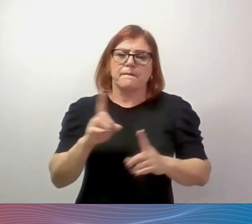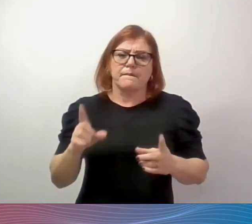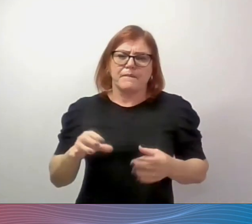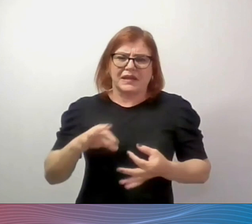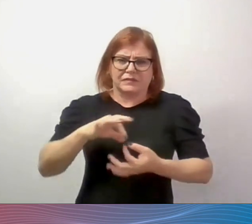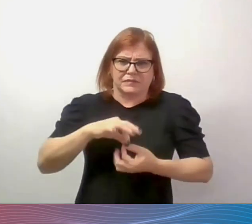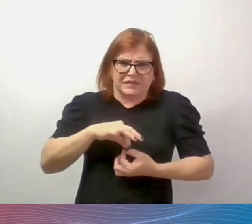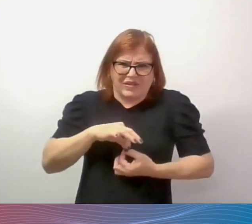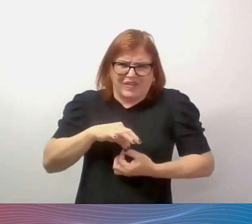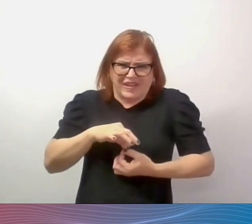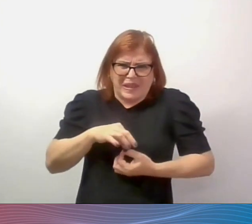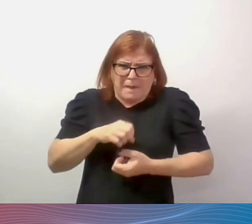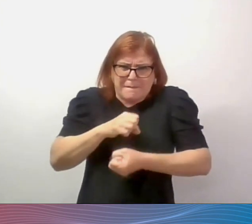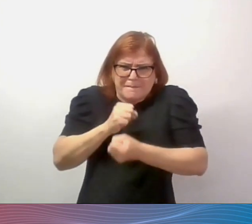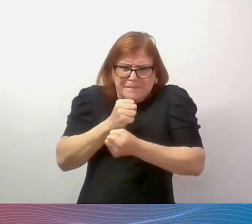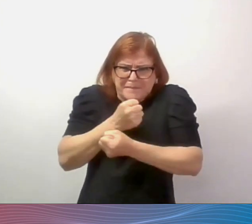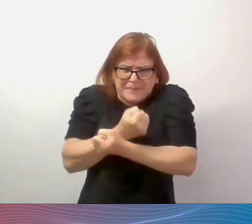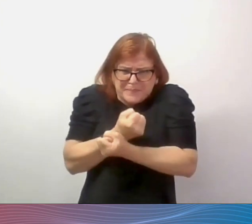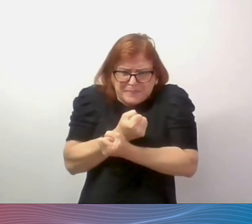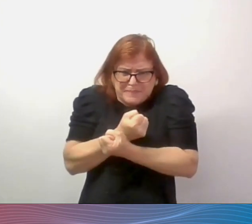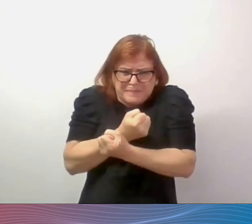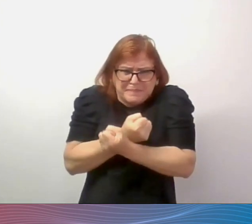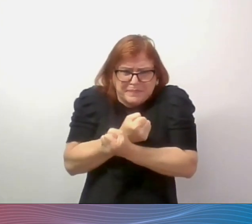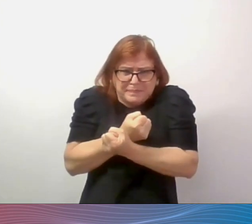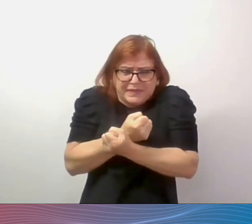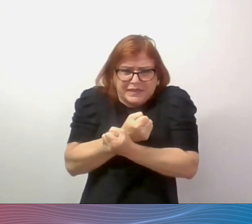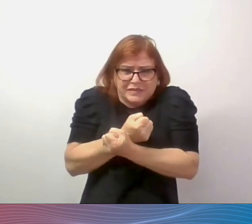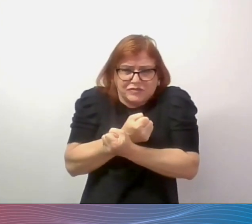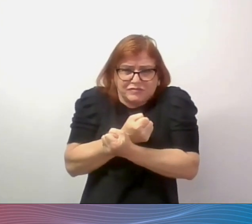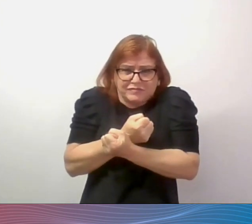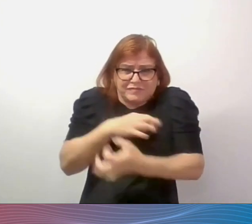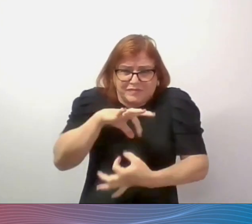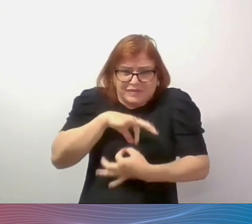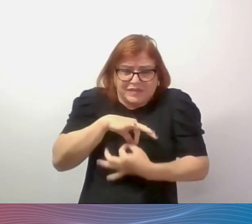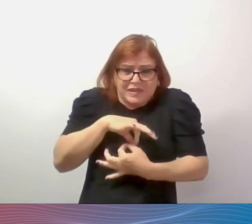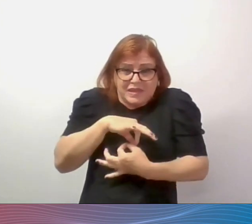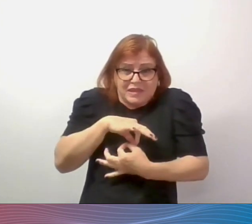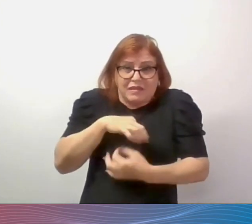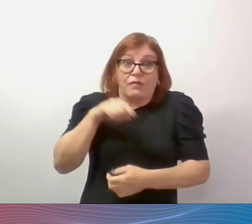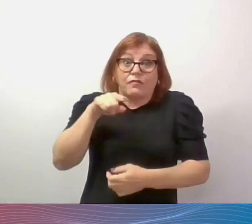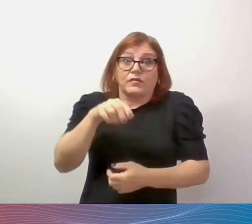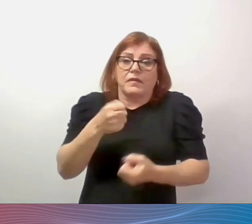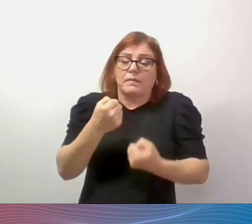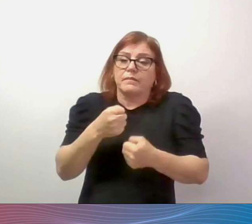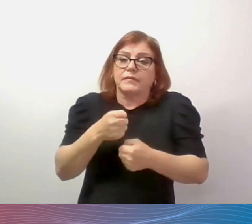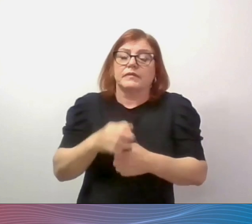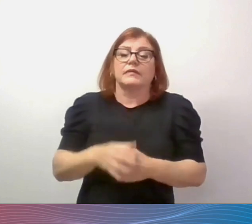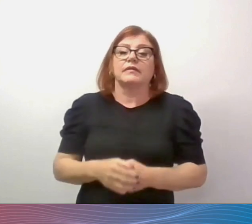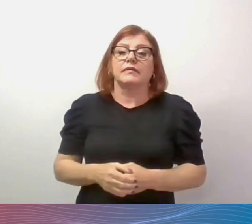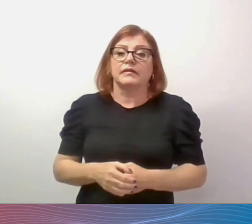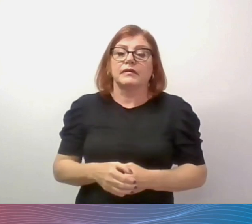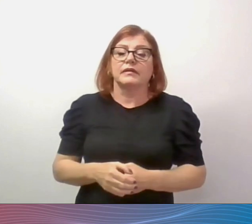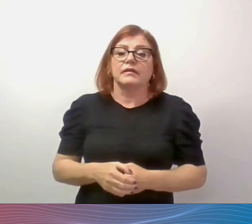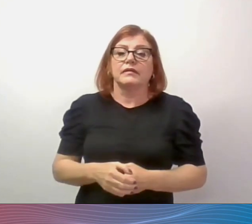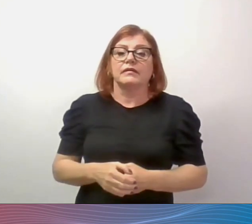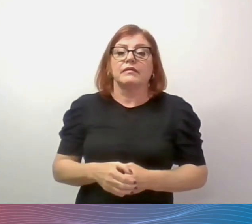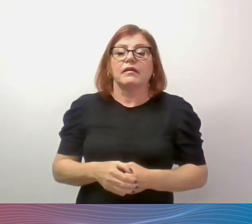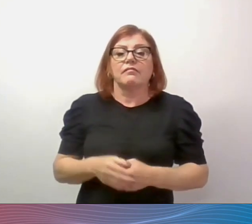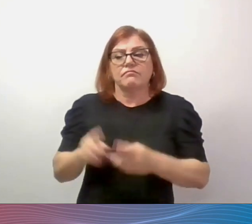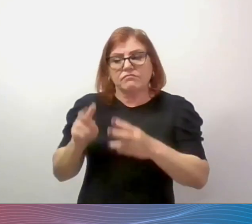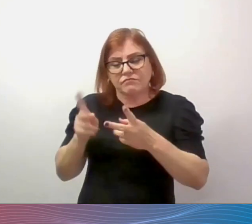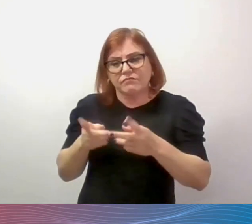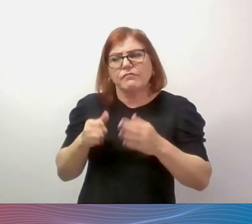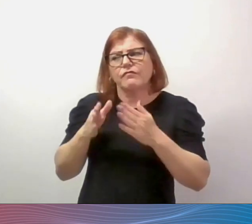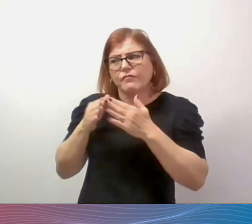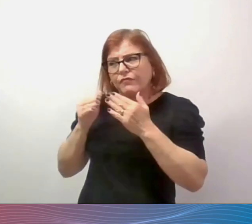is restricted to the spirit only. Você precisa convidá-lo a entrar na alma. You must invite him to